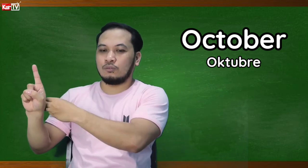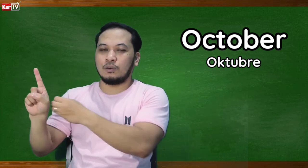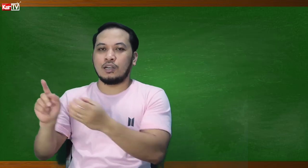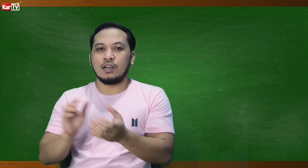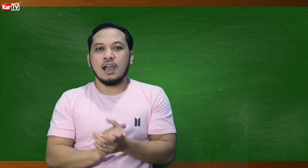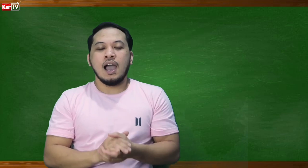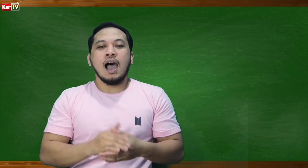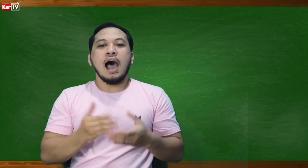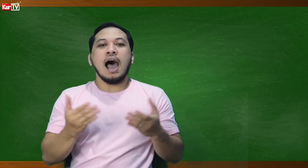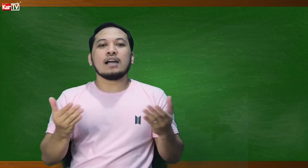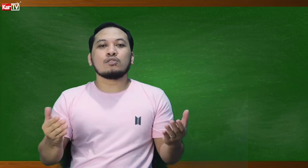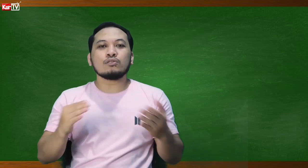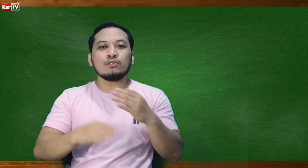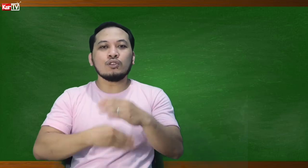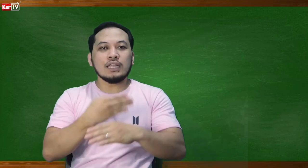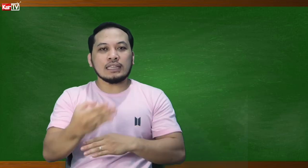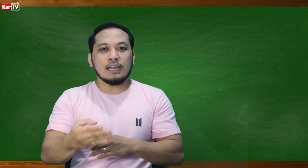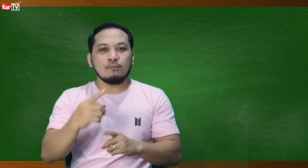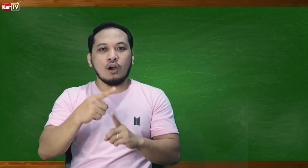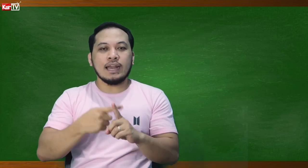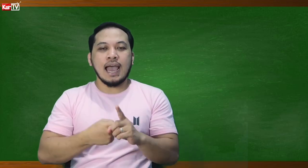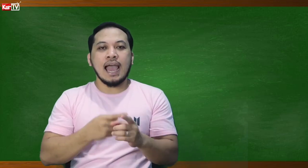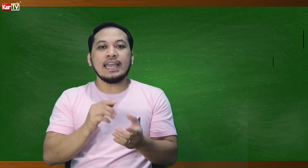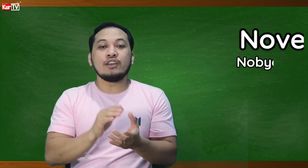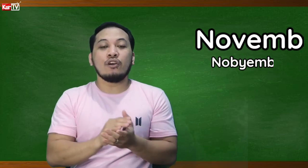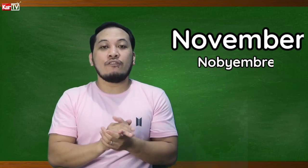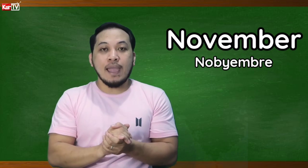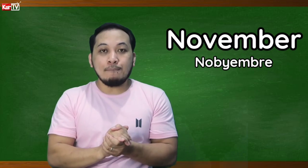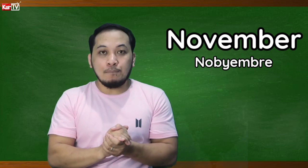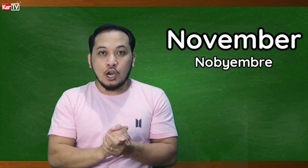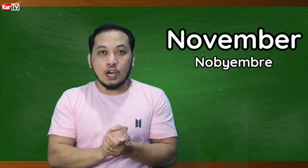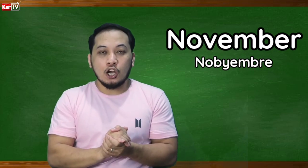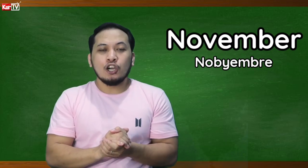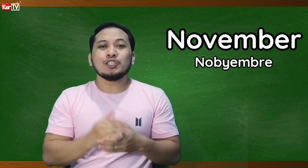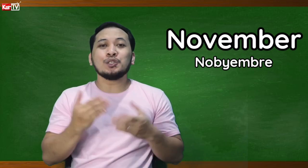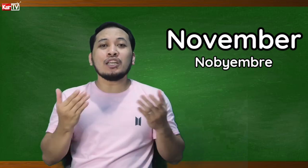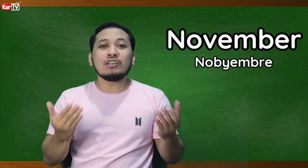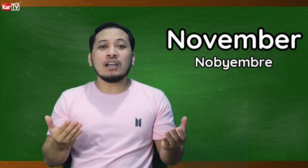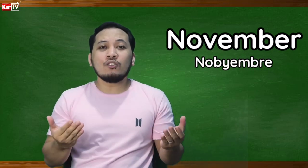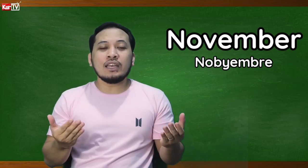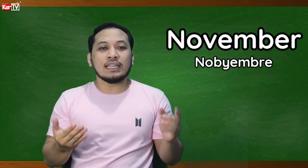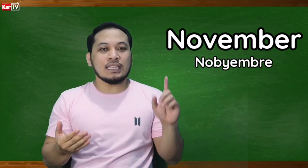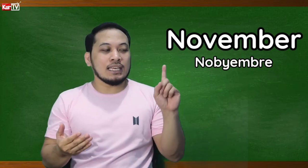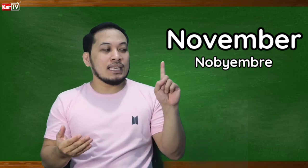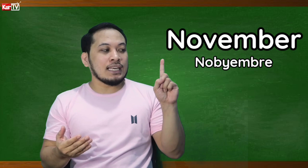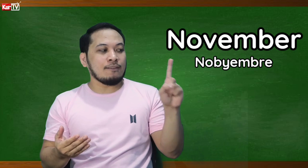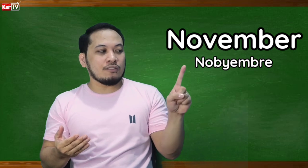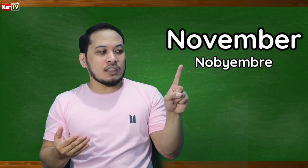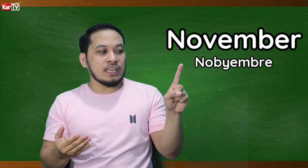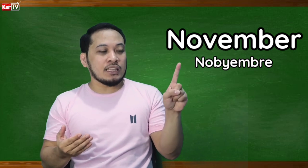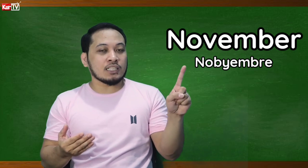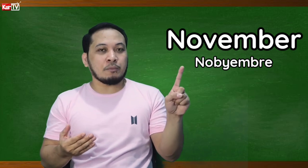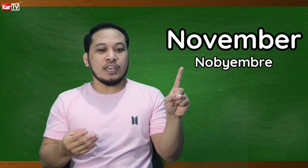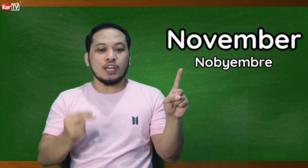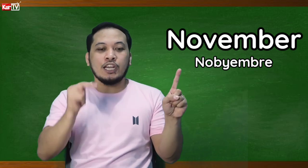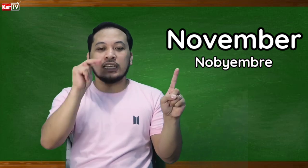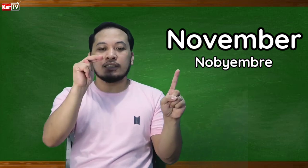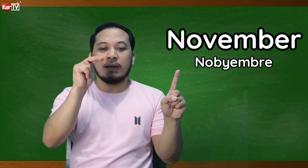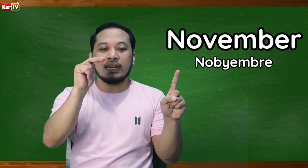October. Ang susunod nating buwan ay November. So, ganun lang ulit. Index finger, tas